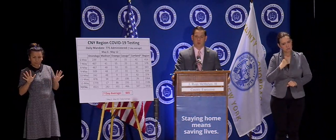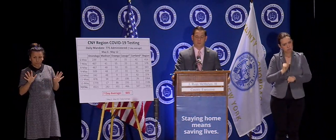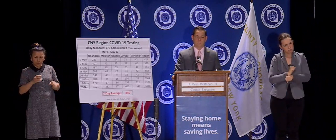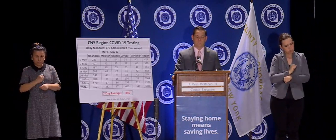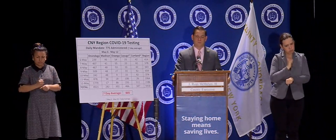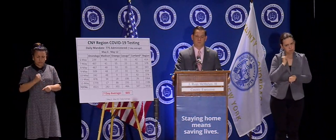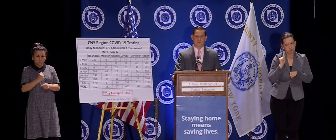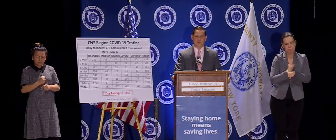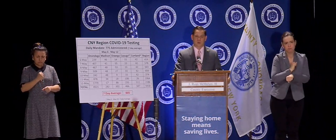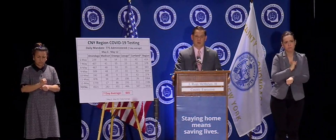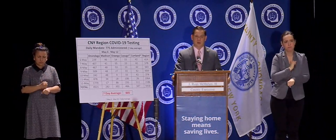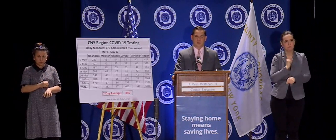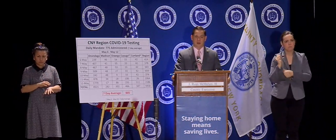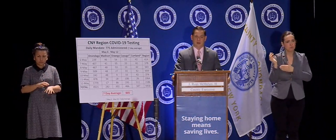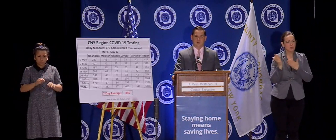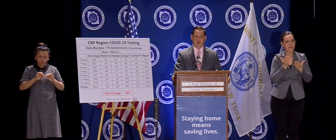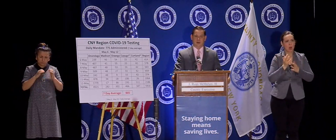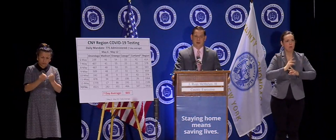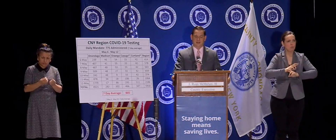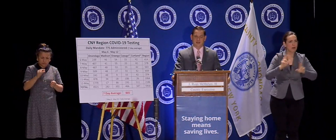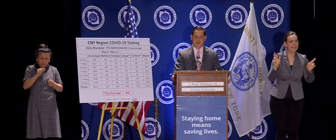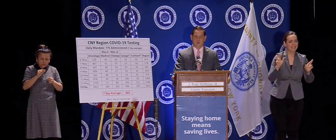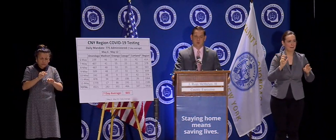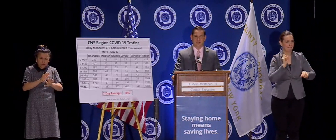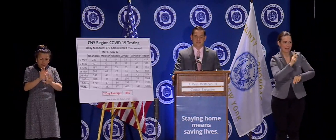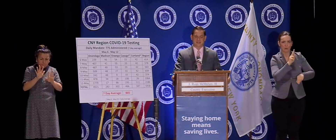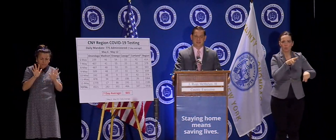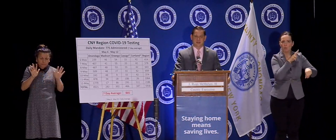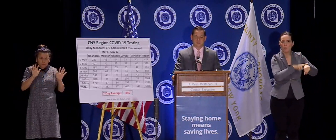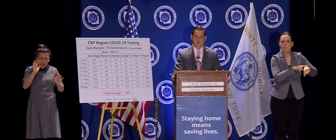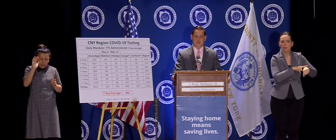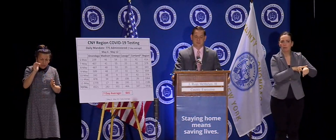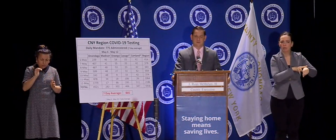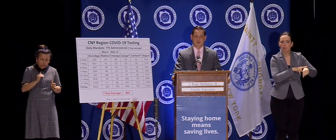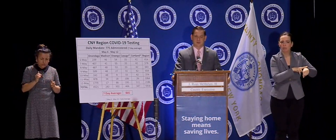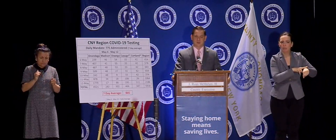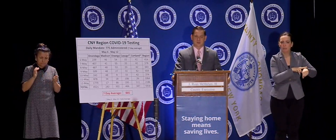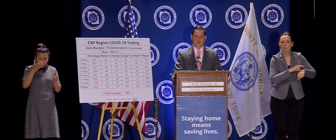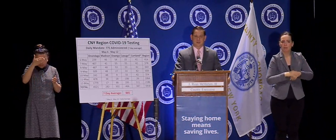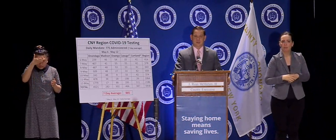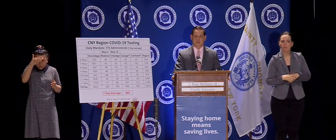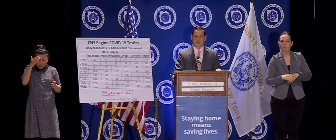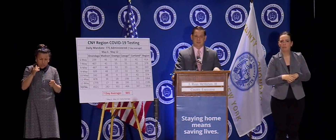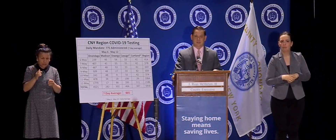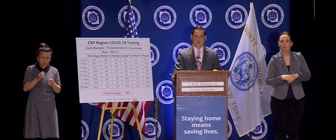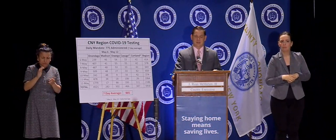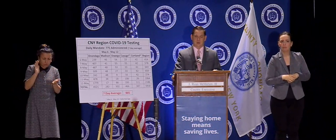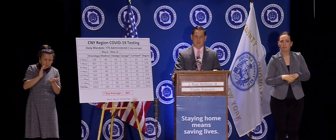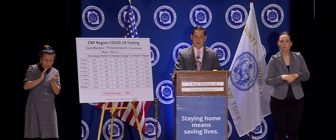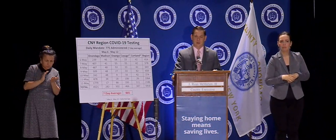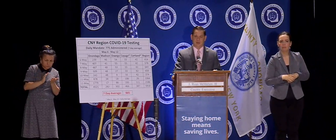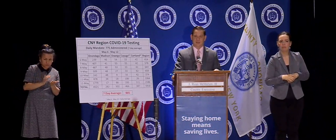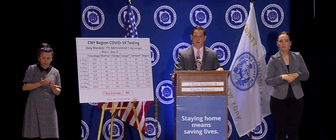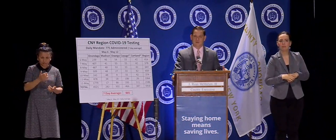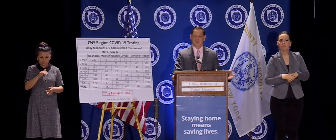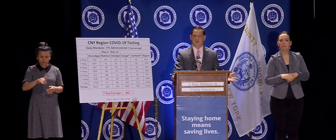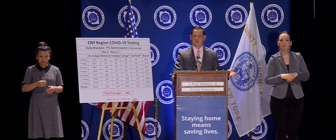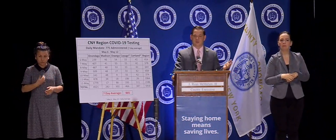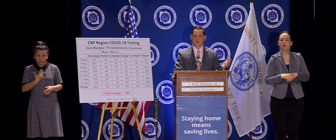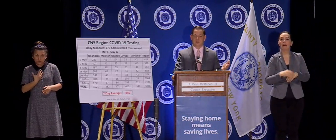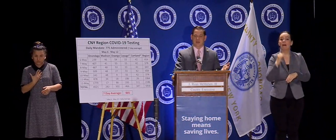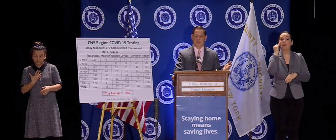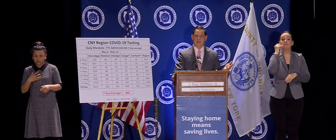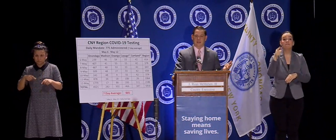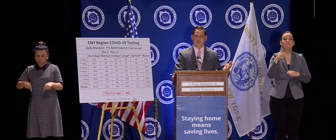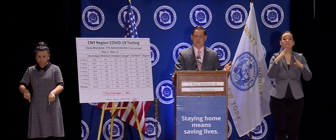to this point. And then I think where you see it, especially if you're downtown, I think phase